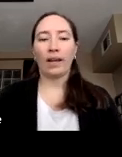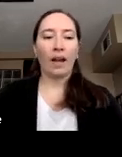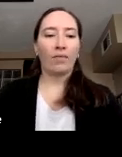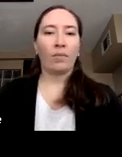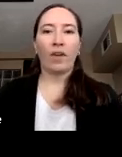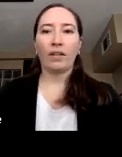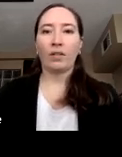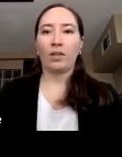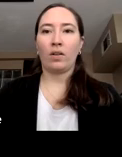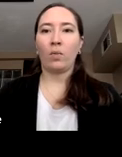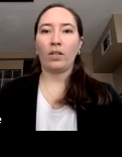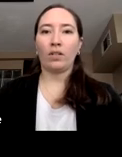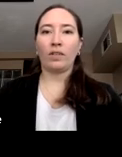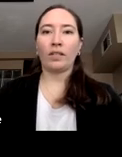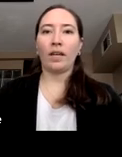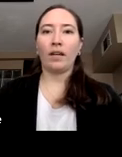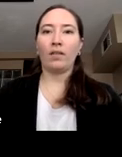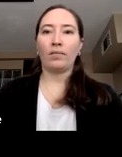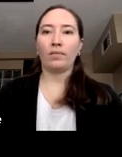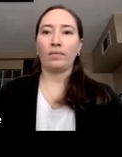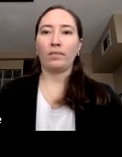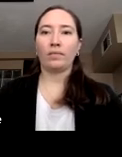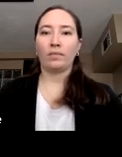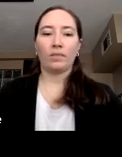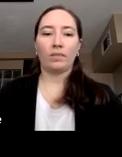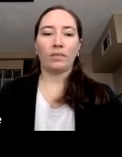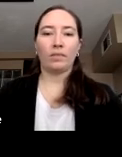Or I could have them rate on a 1 to 3 scale.